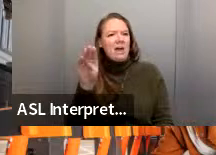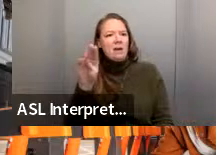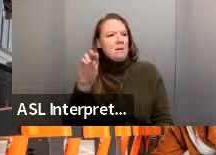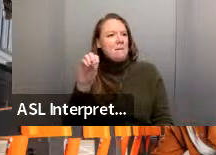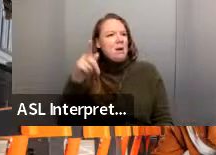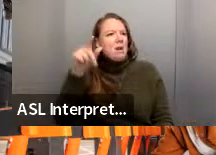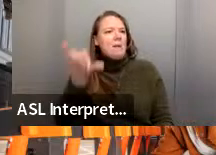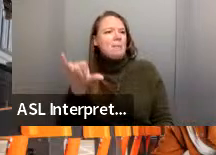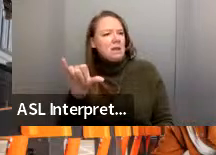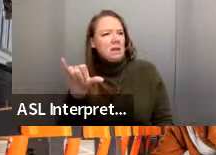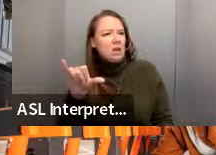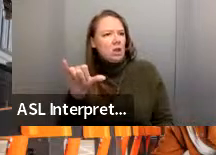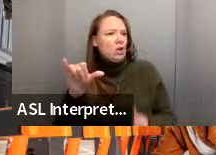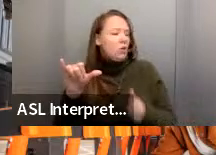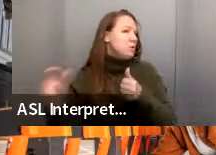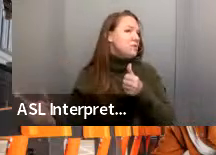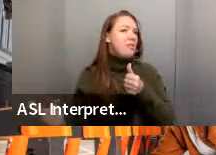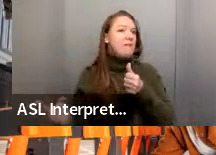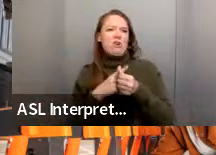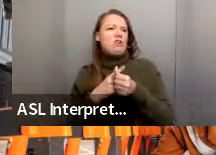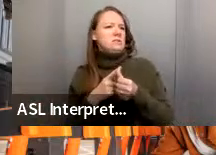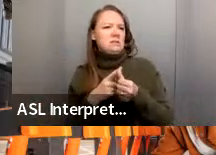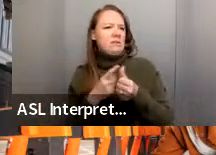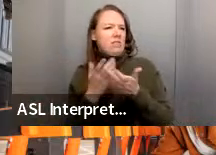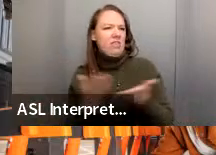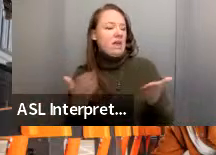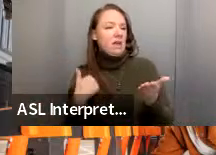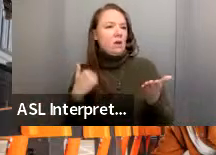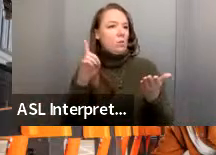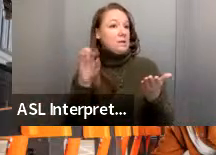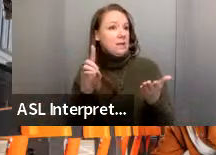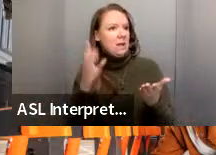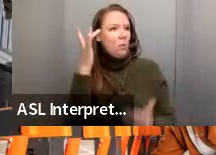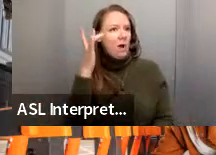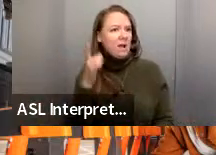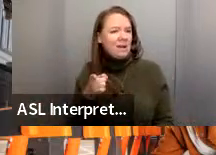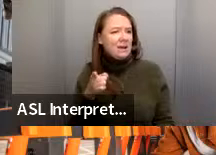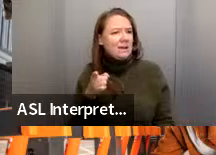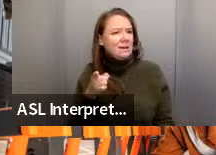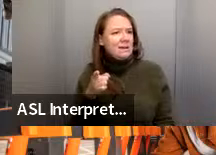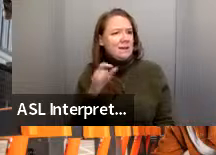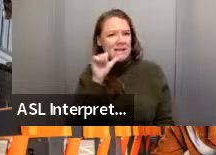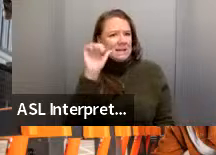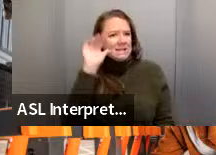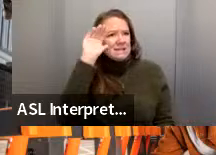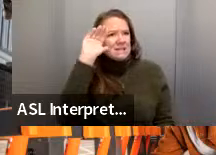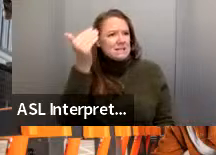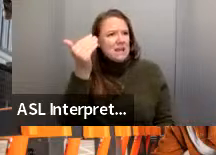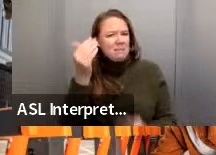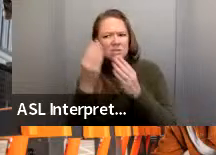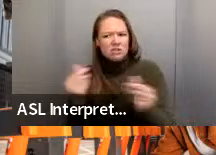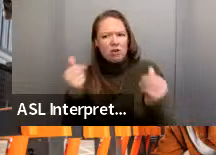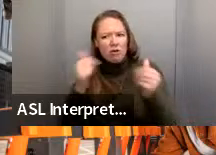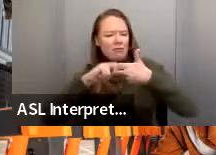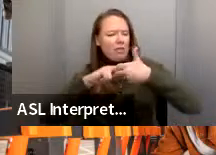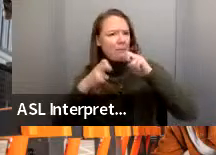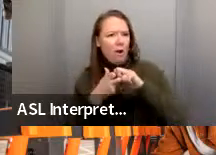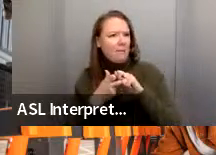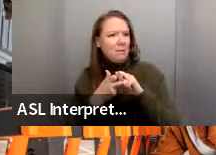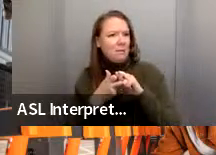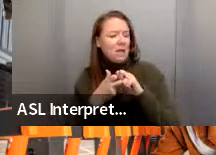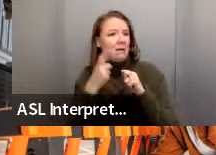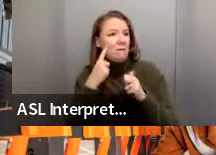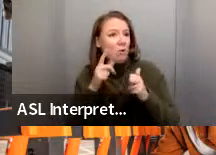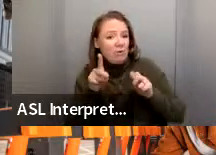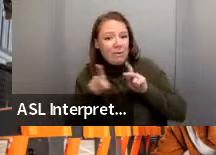one of the first things that we entered into, because it doesn't seem to really address the problem for the